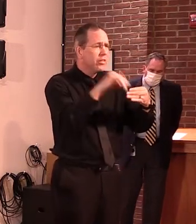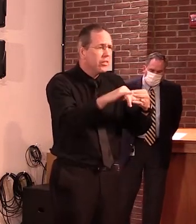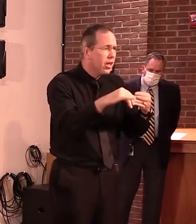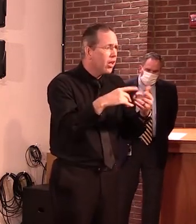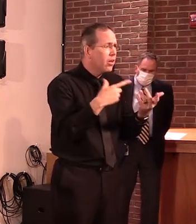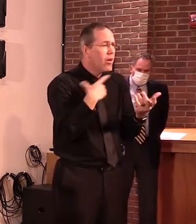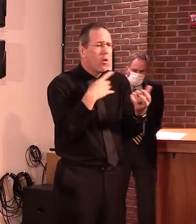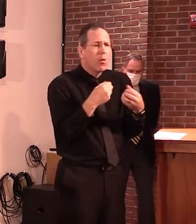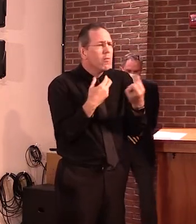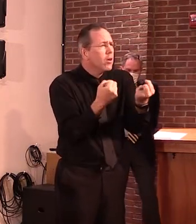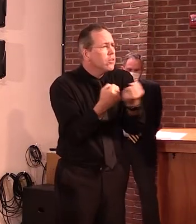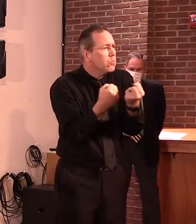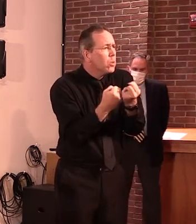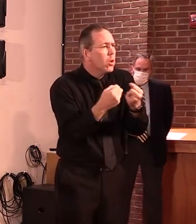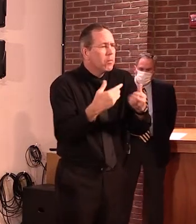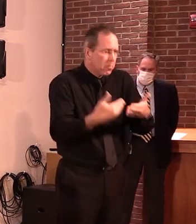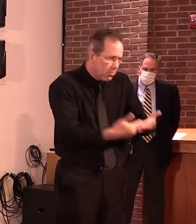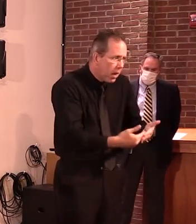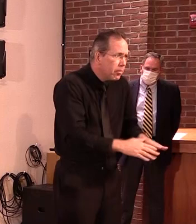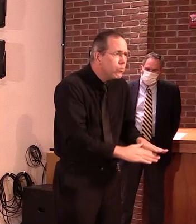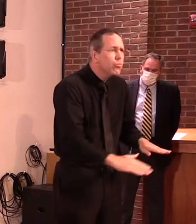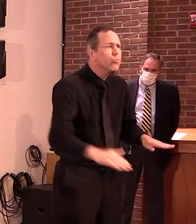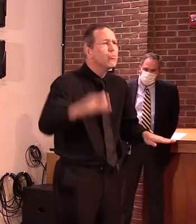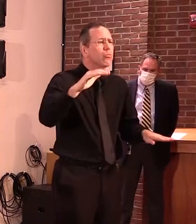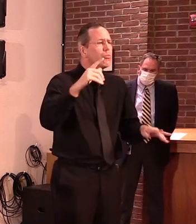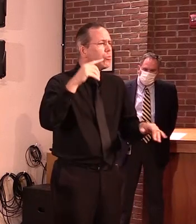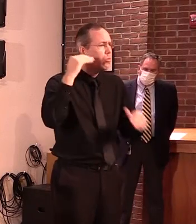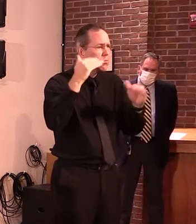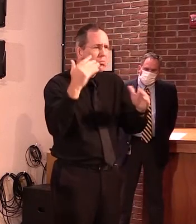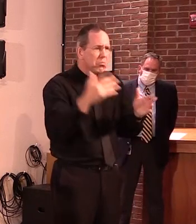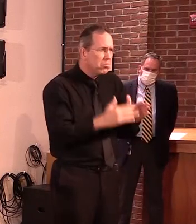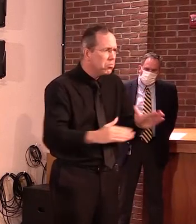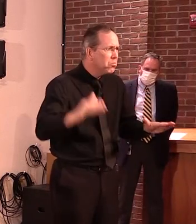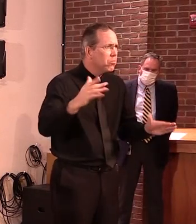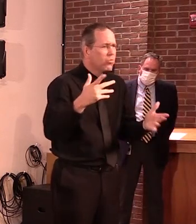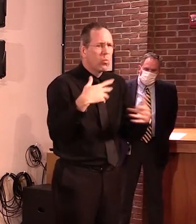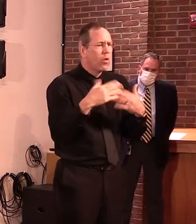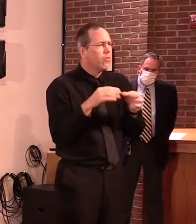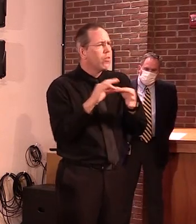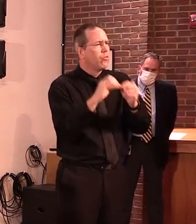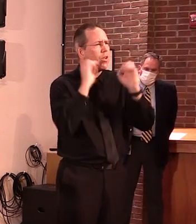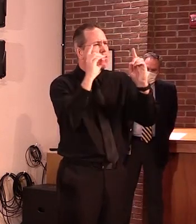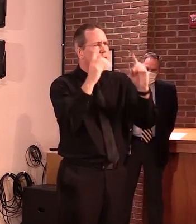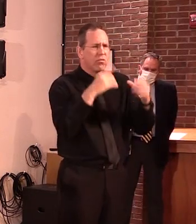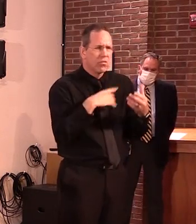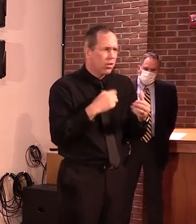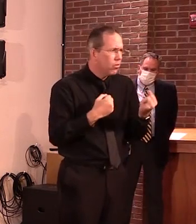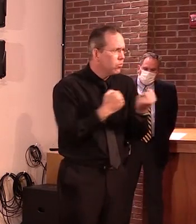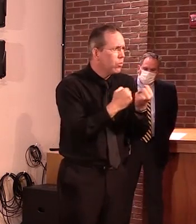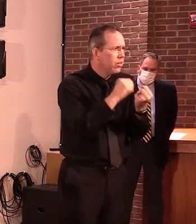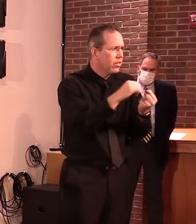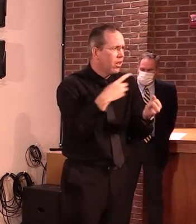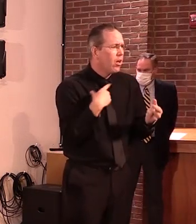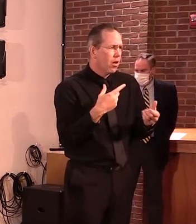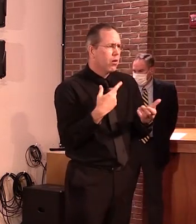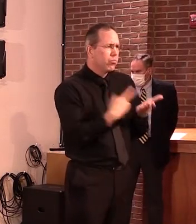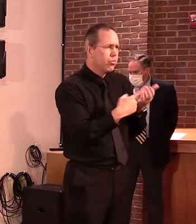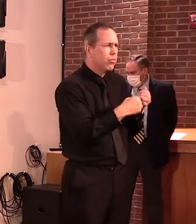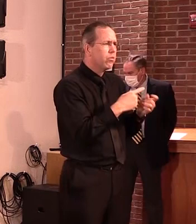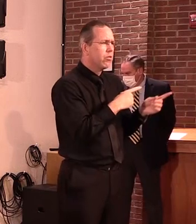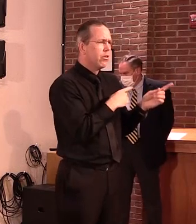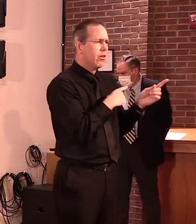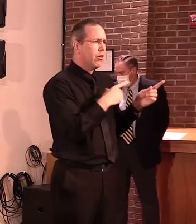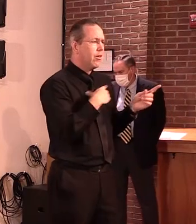if successful in November, to have the conversation with the legislature in January. I mean, I just think that there's all